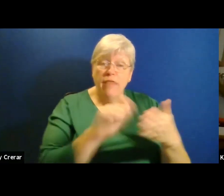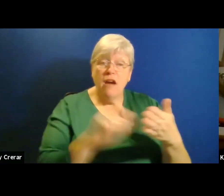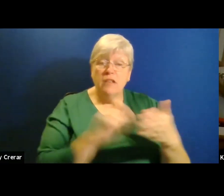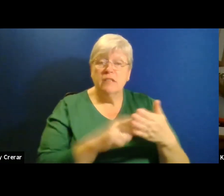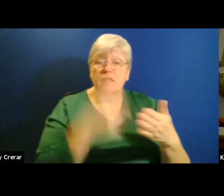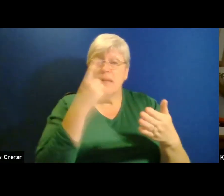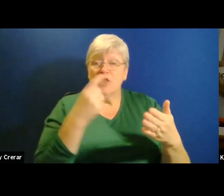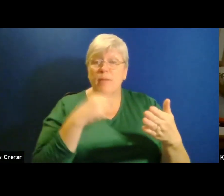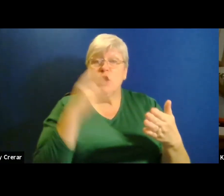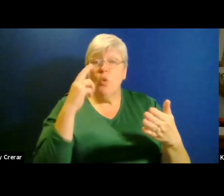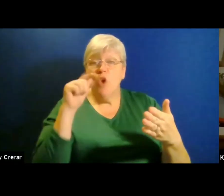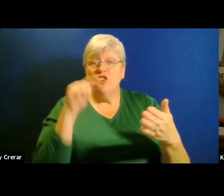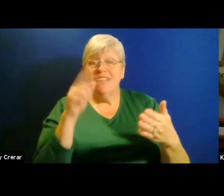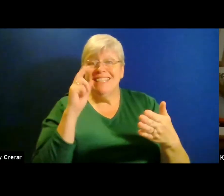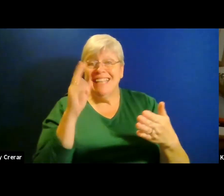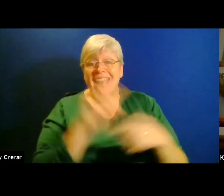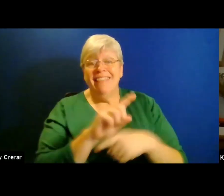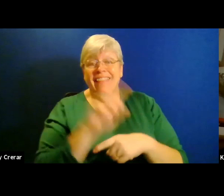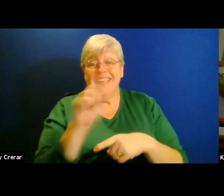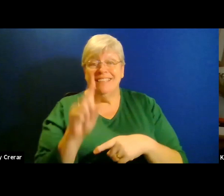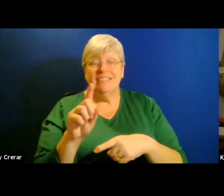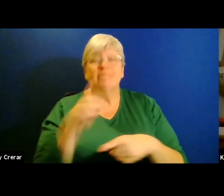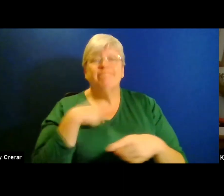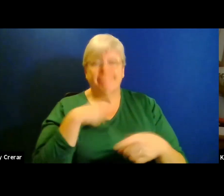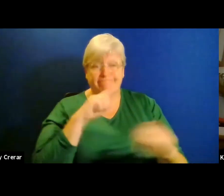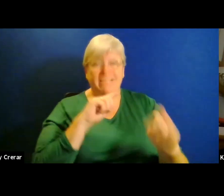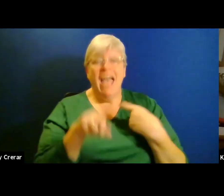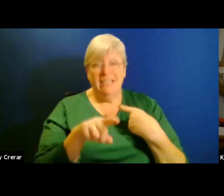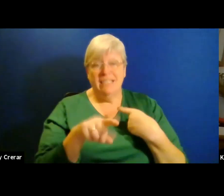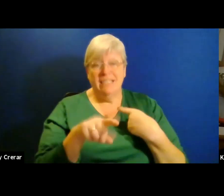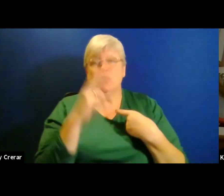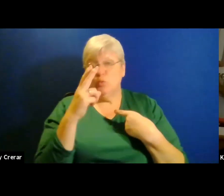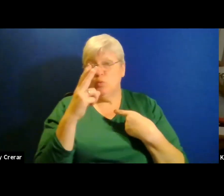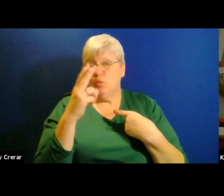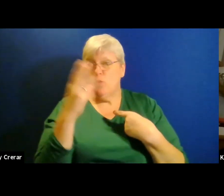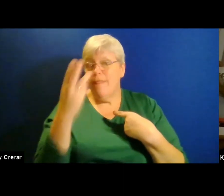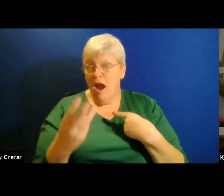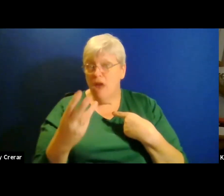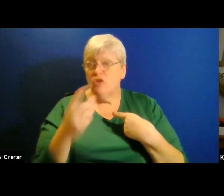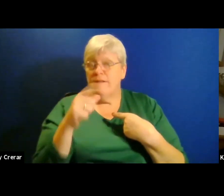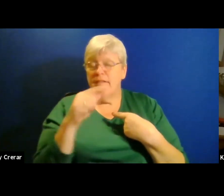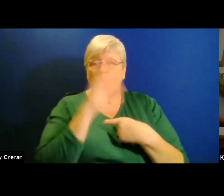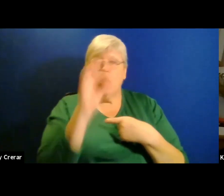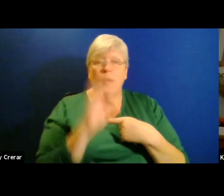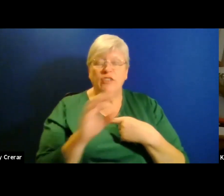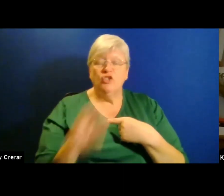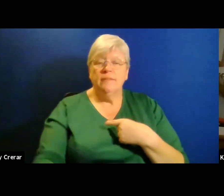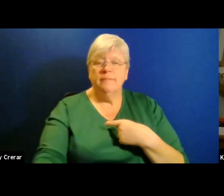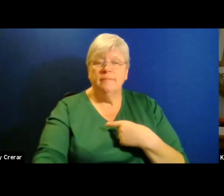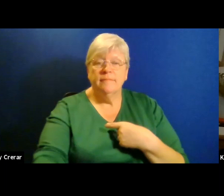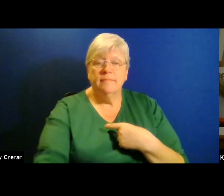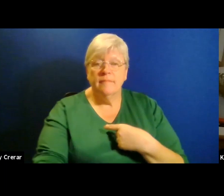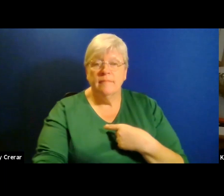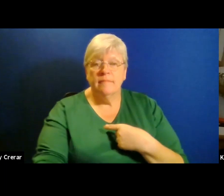to watch these sessions later? So I can answer like two thirds of that question. So I'll answer that